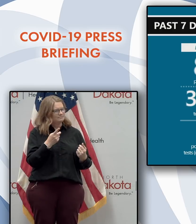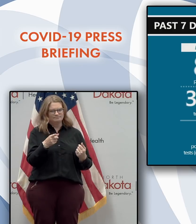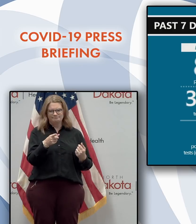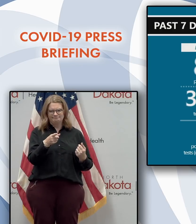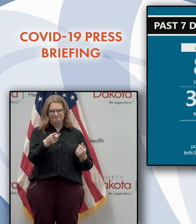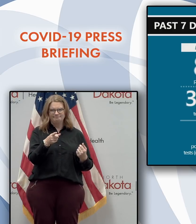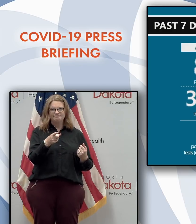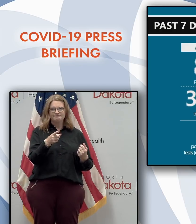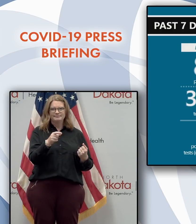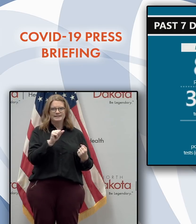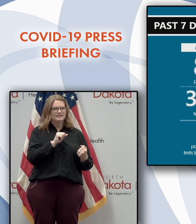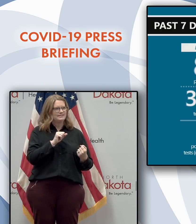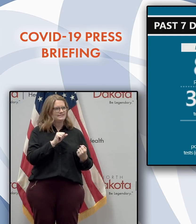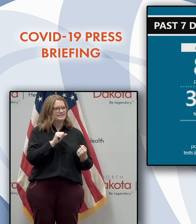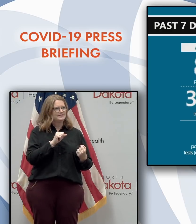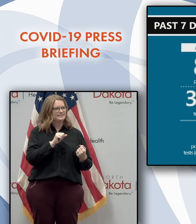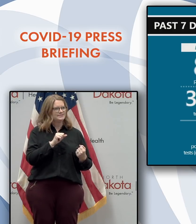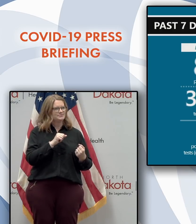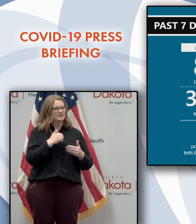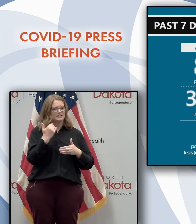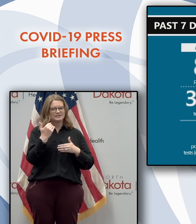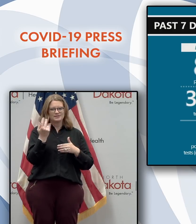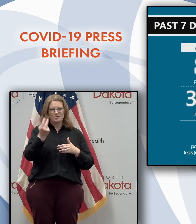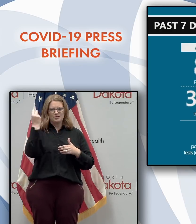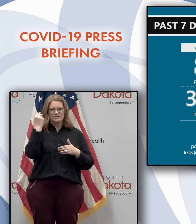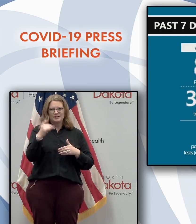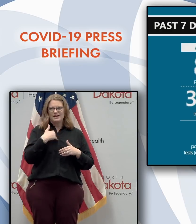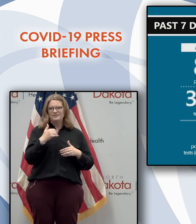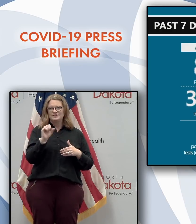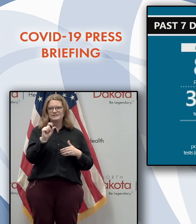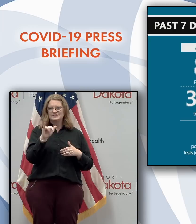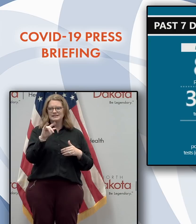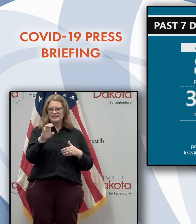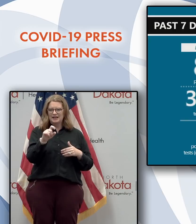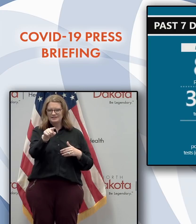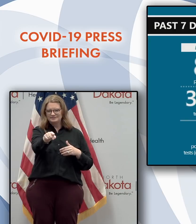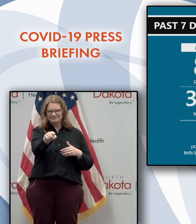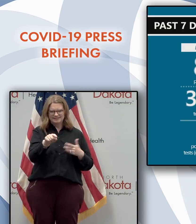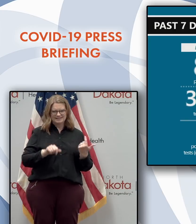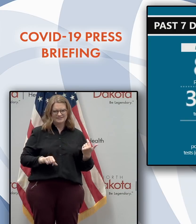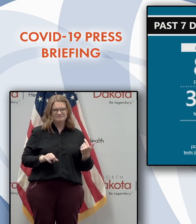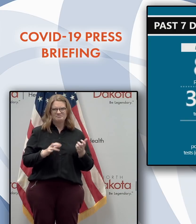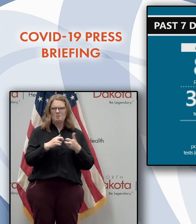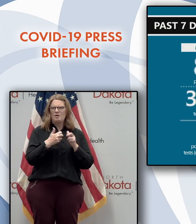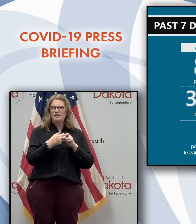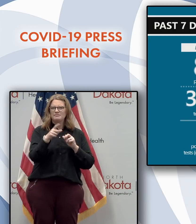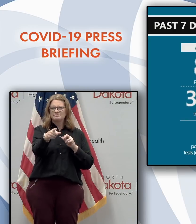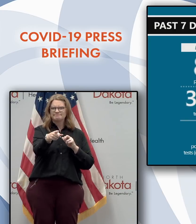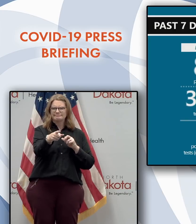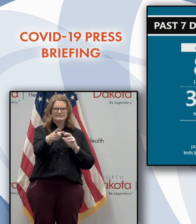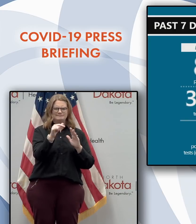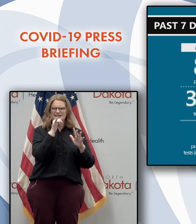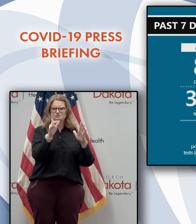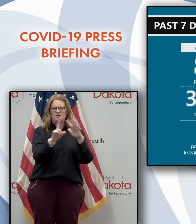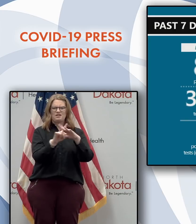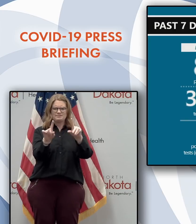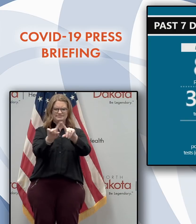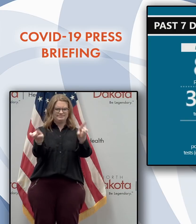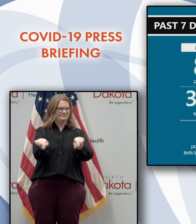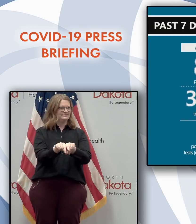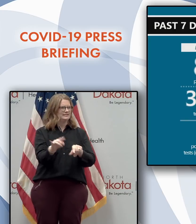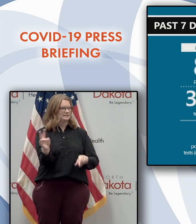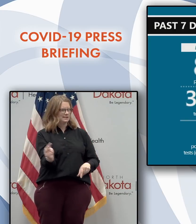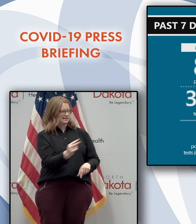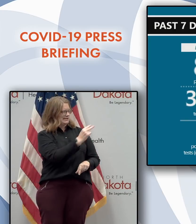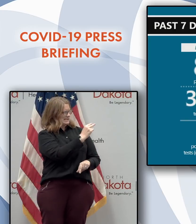to walk through these, but I've got a slide issue here where things aren't showing up, so I'll just look over